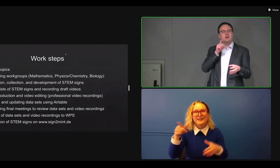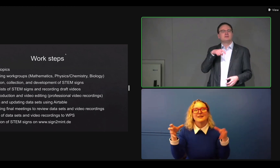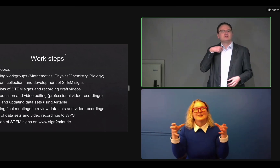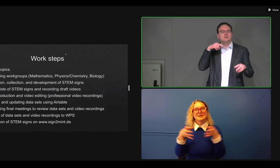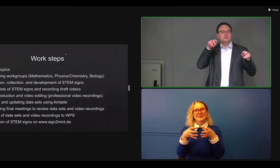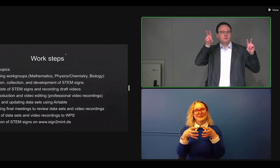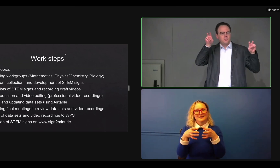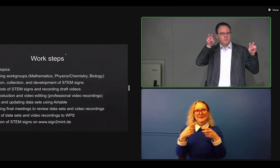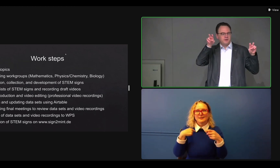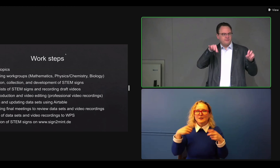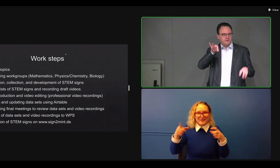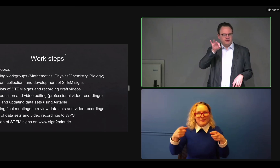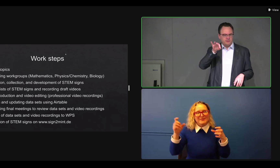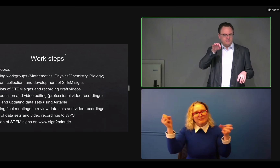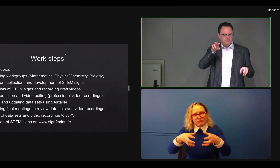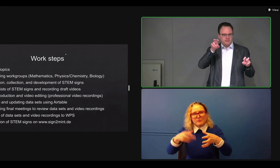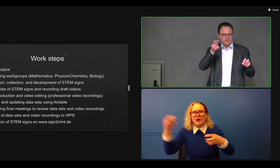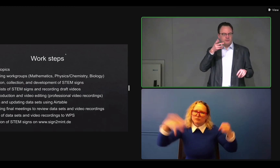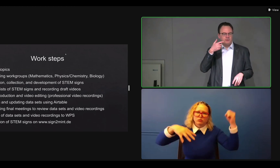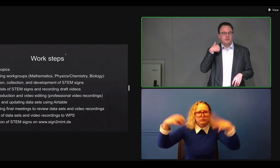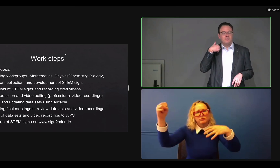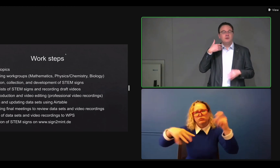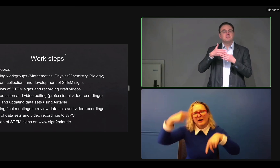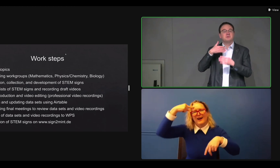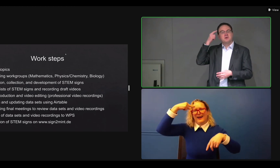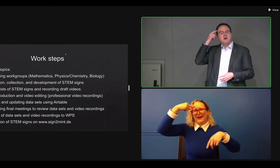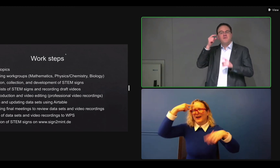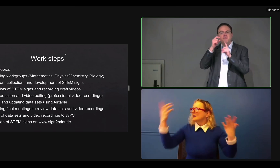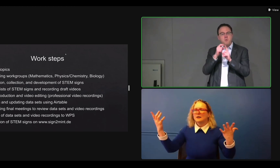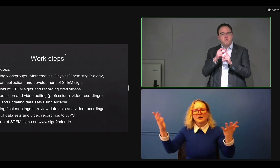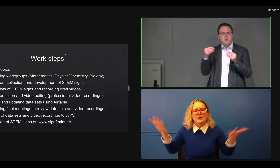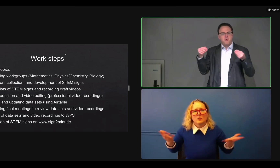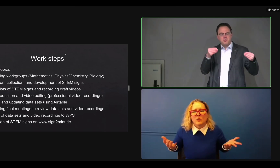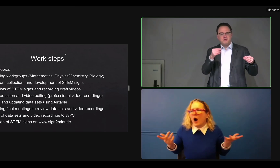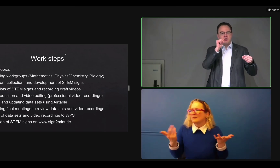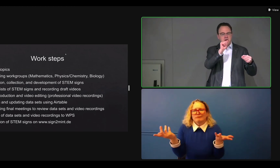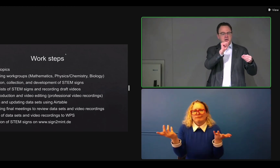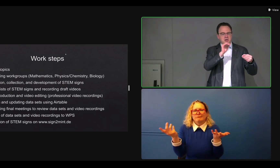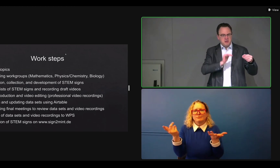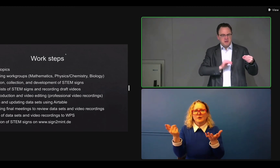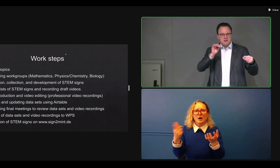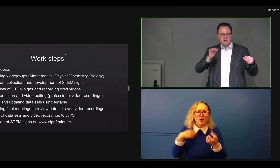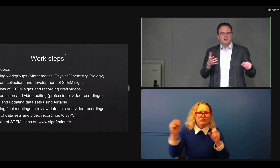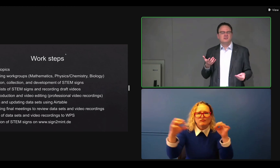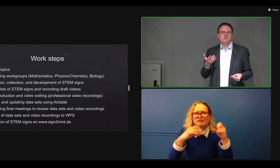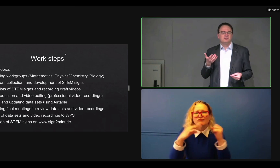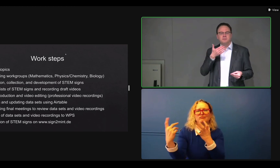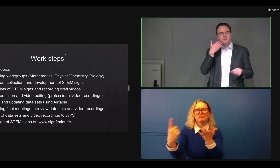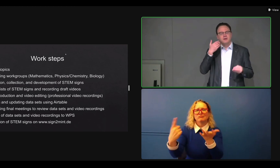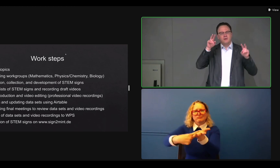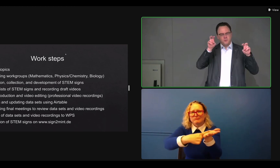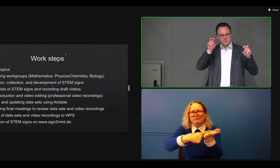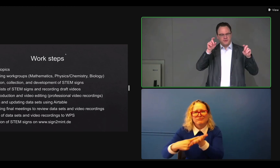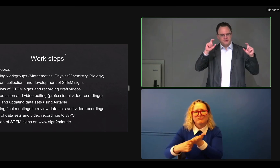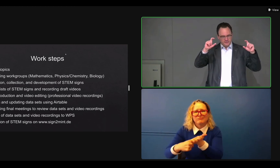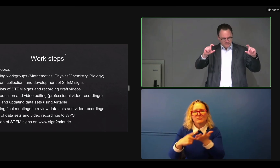We began with those workshops, but before that, we had to decide the topics that we wanted to have discussed in those workshops. We thought about looking